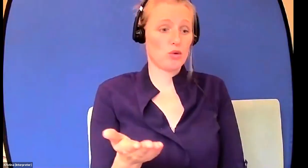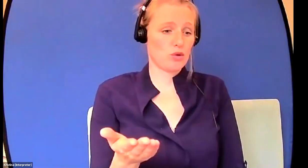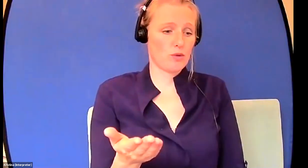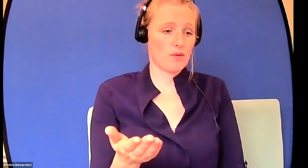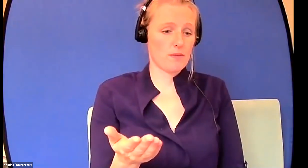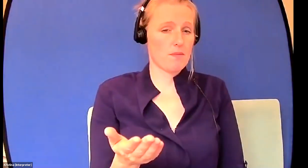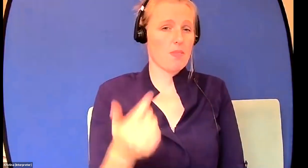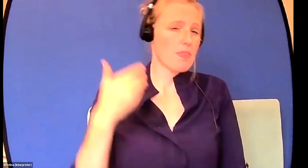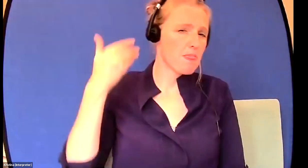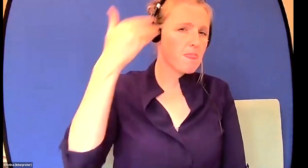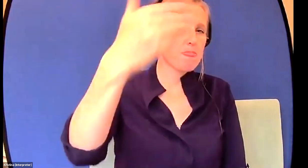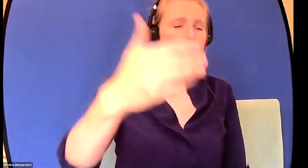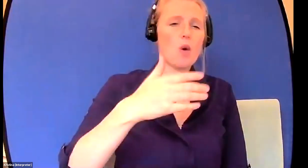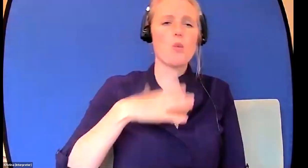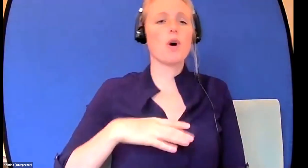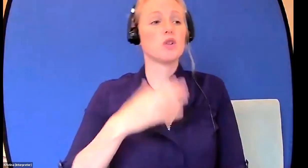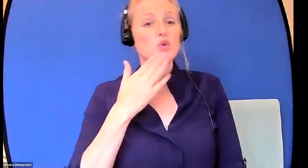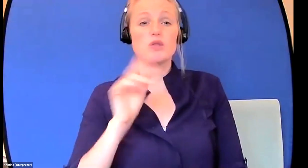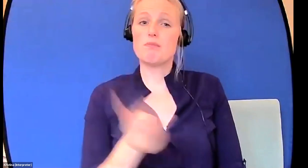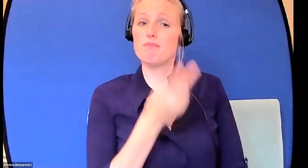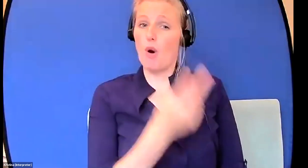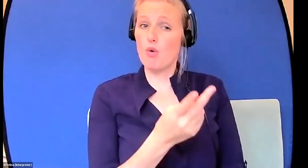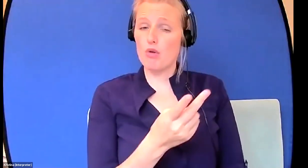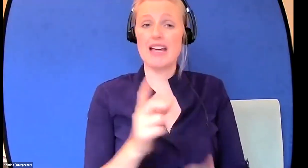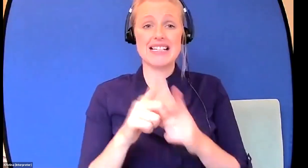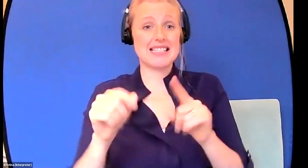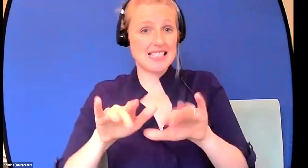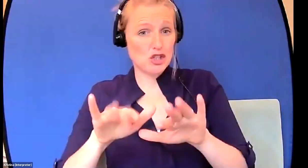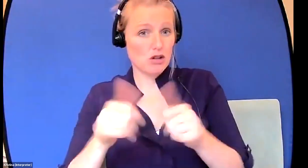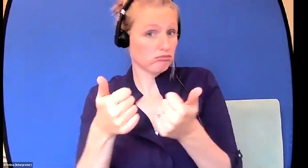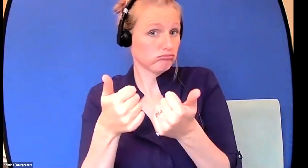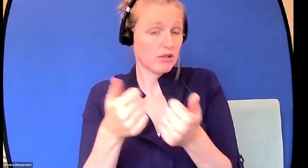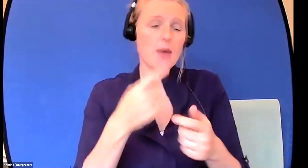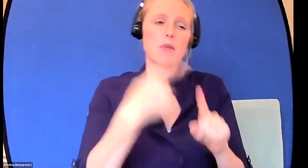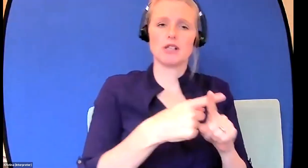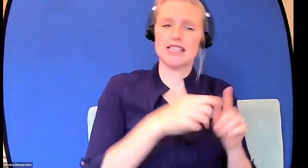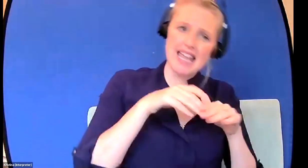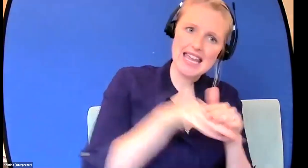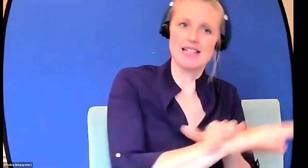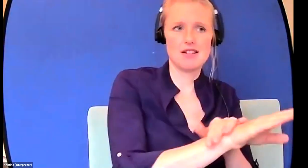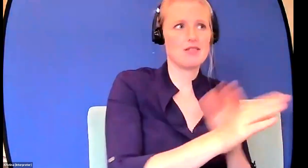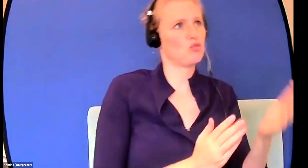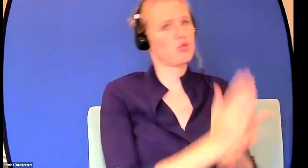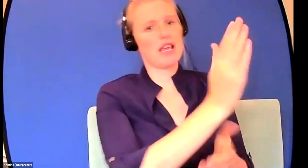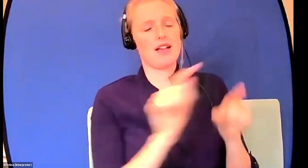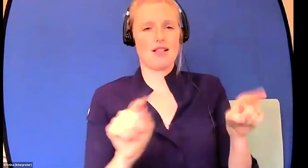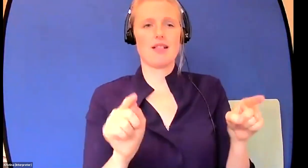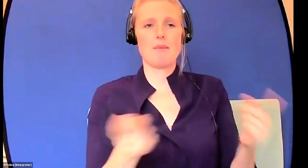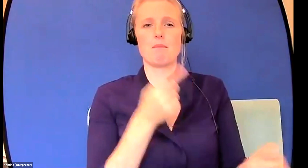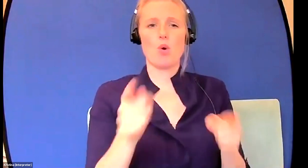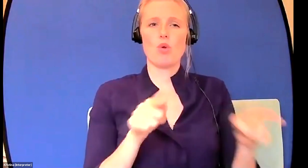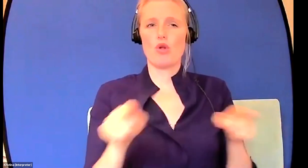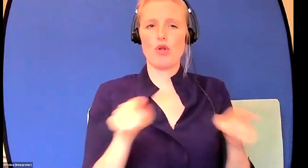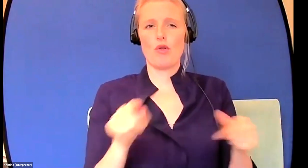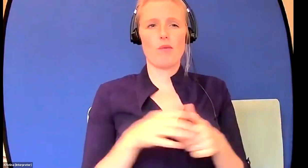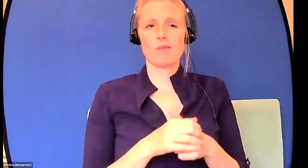more hybrid experiences, digital plus physical. It's like after the COVID, there will not be